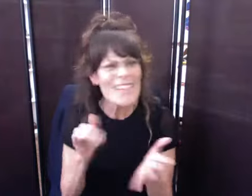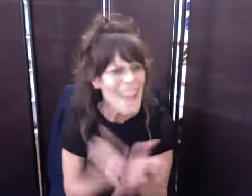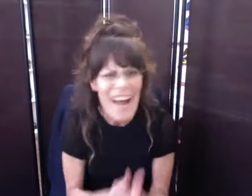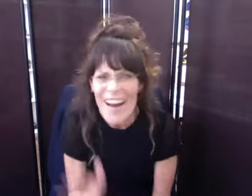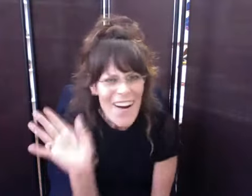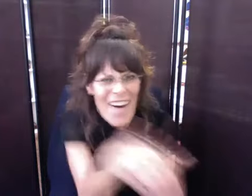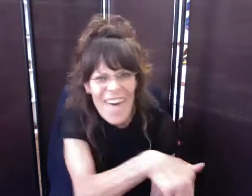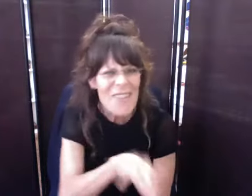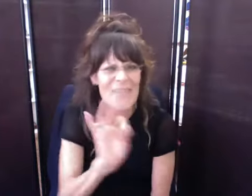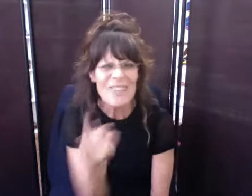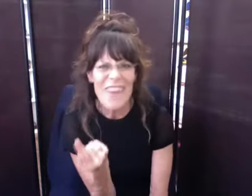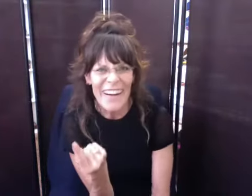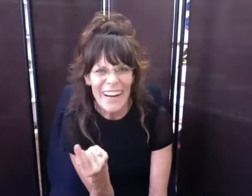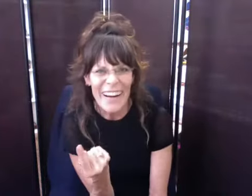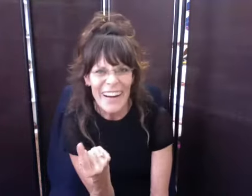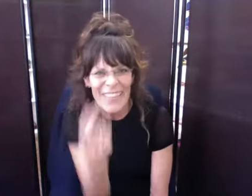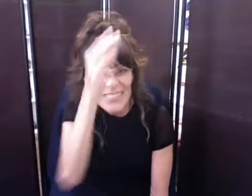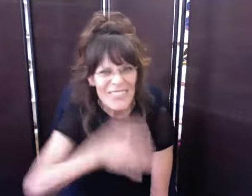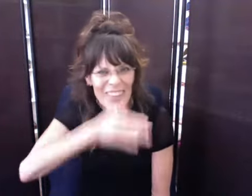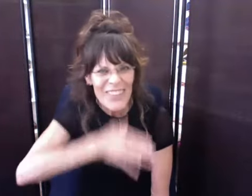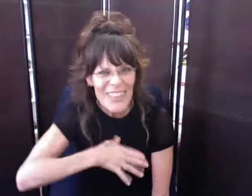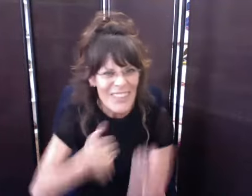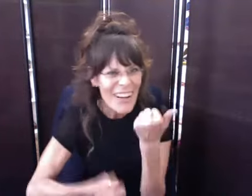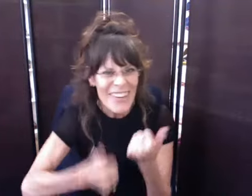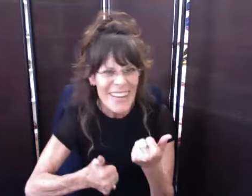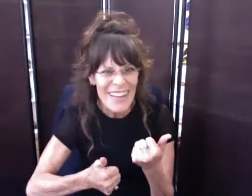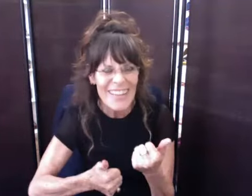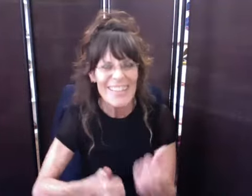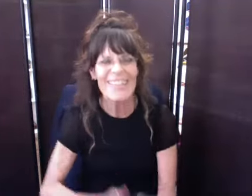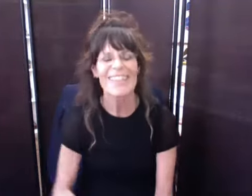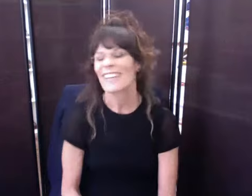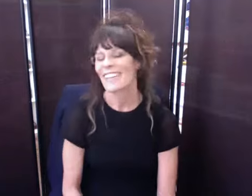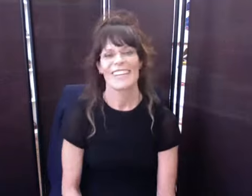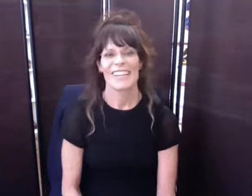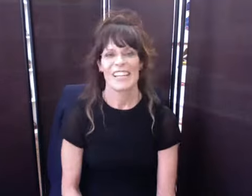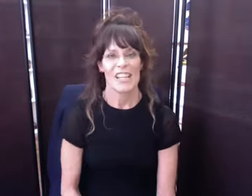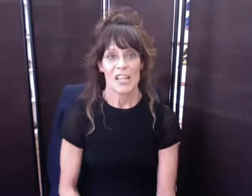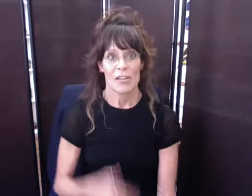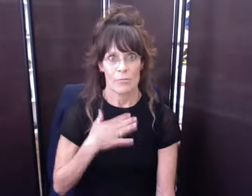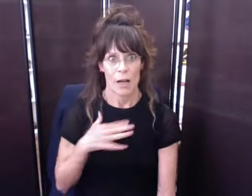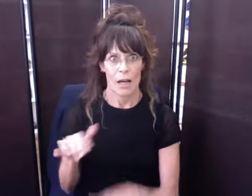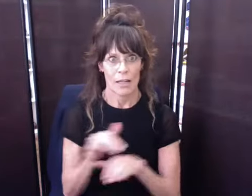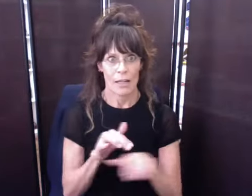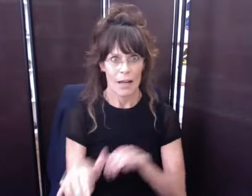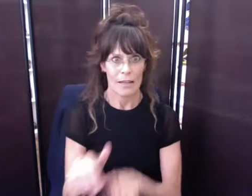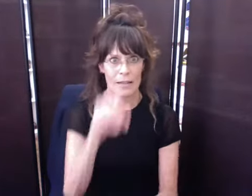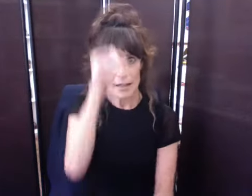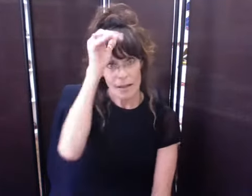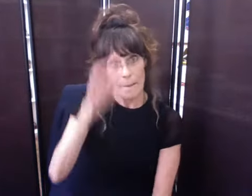one. You pick one. And this was my conduct as a male that I was to